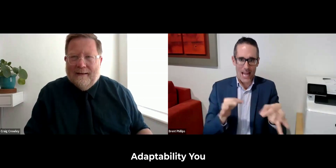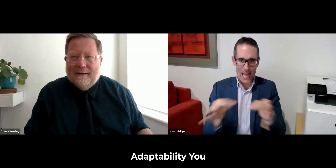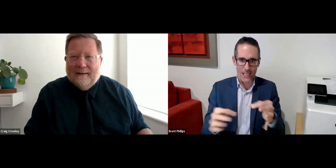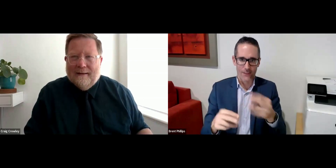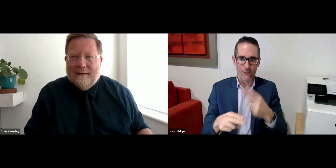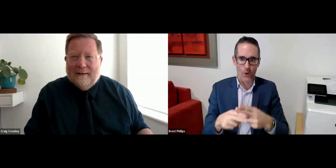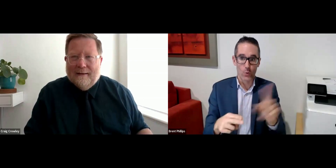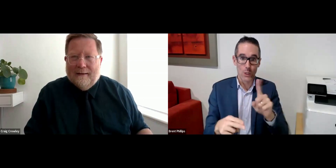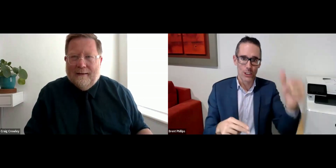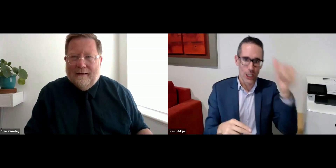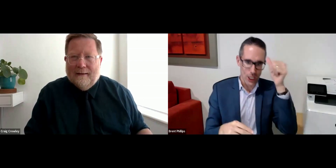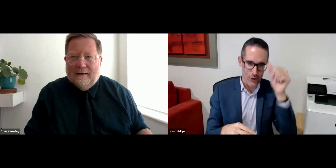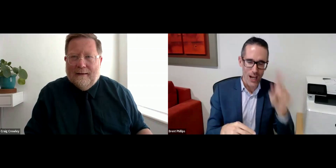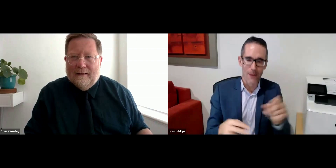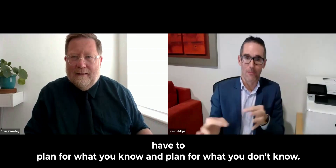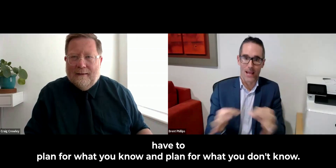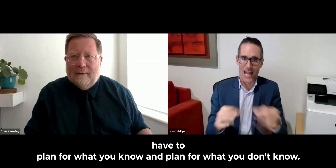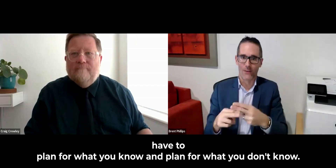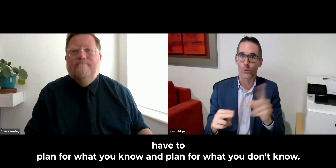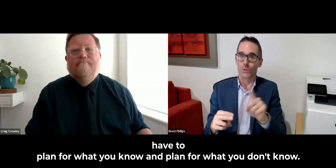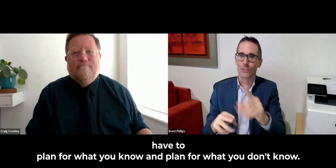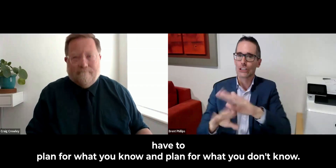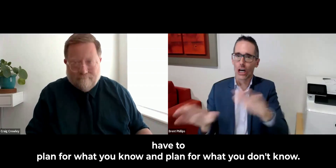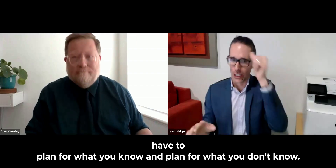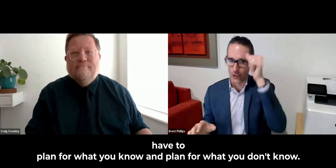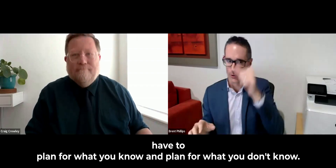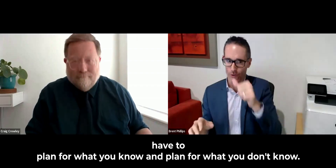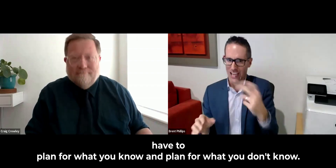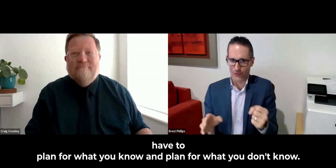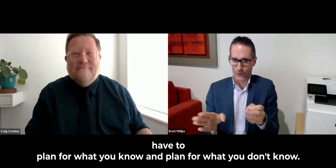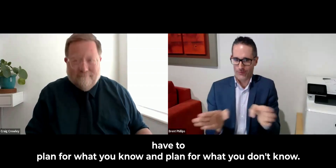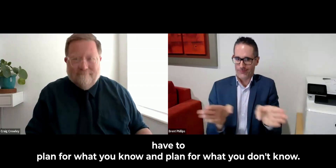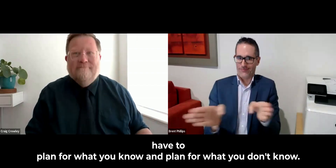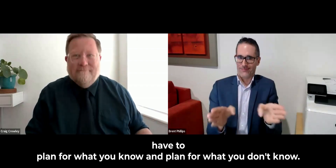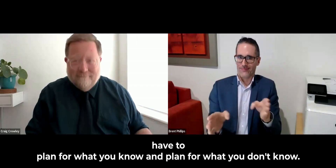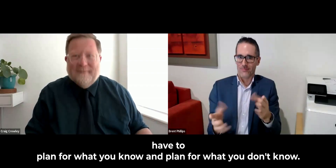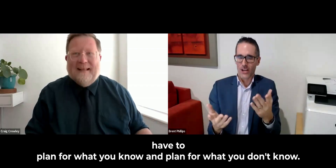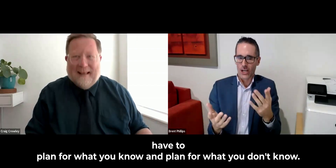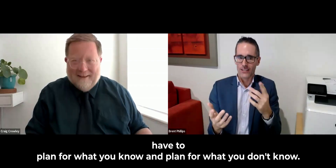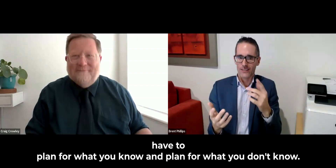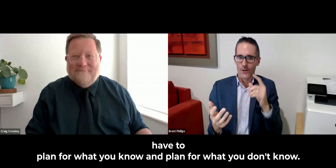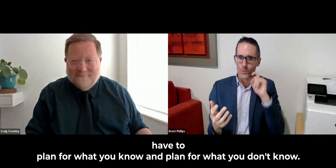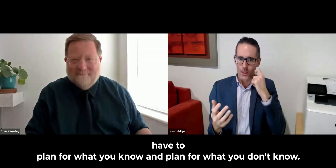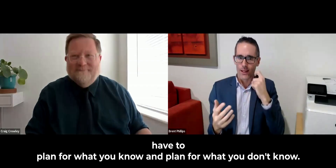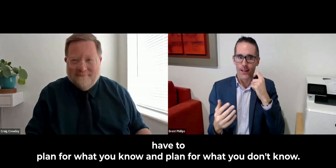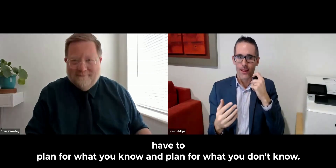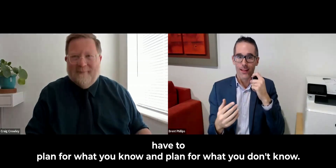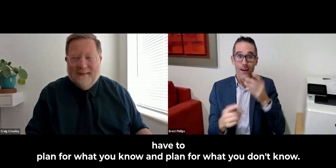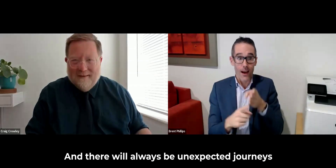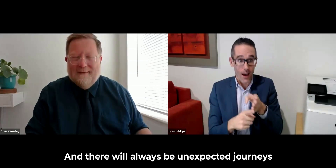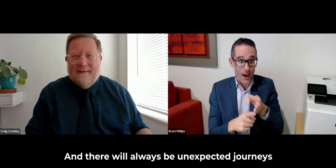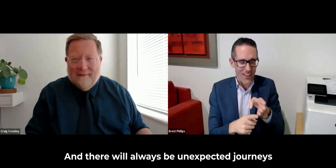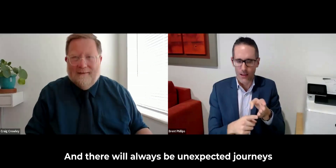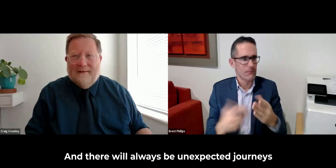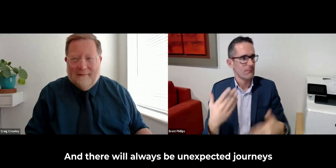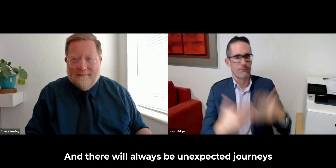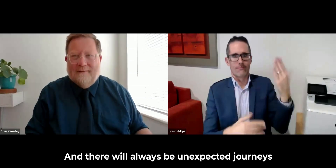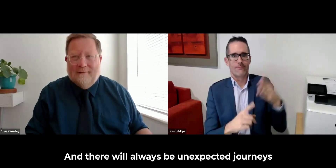You have to plan for what you know and plan for what you don't know. And there